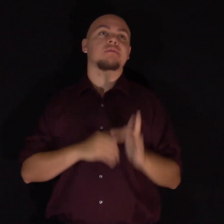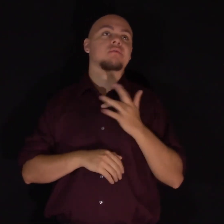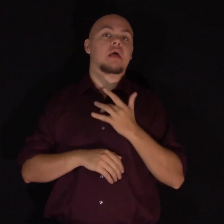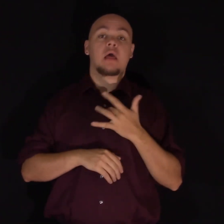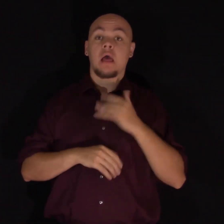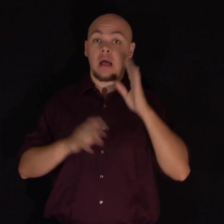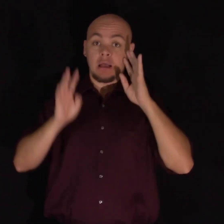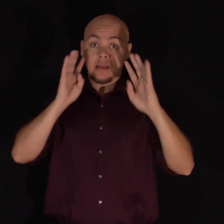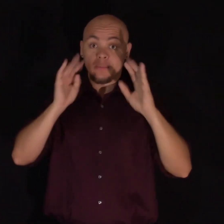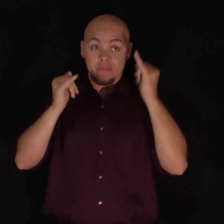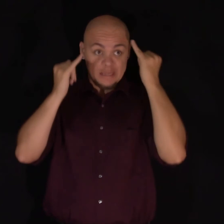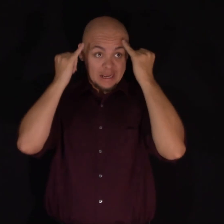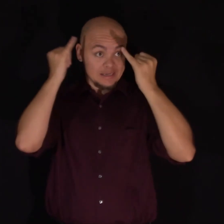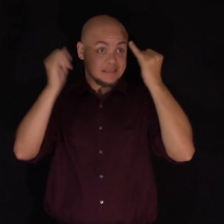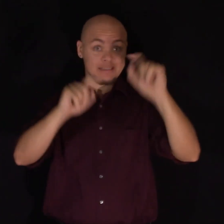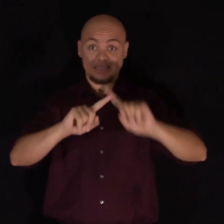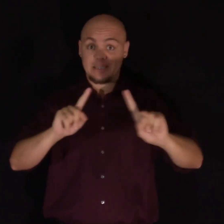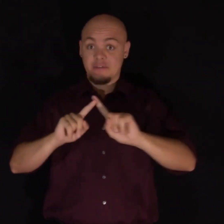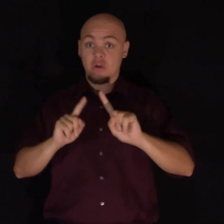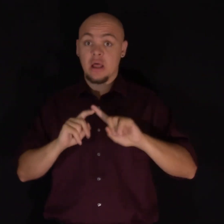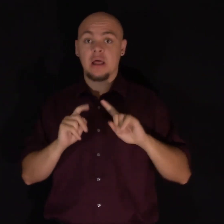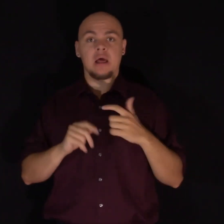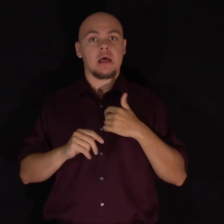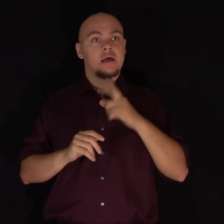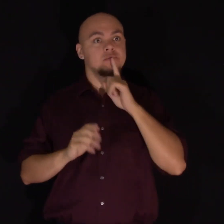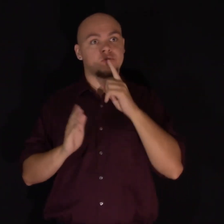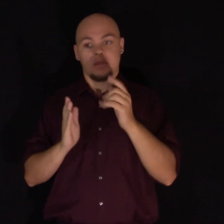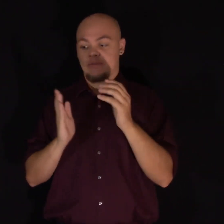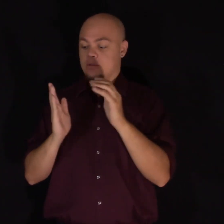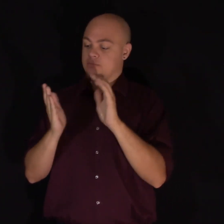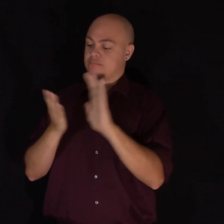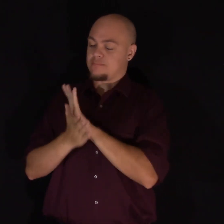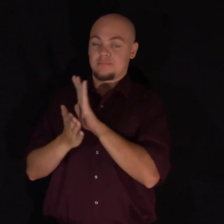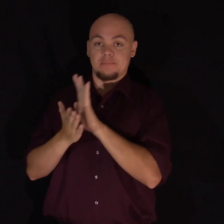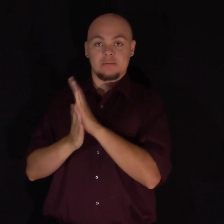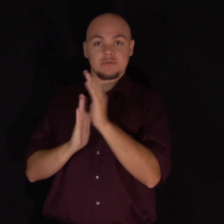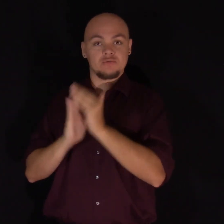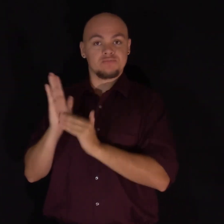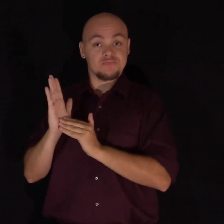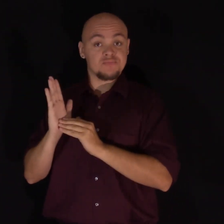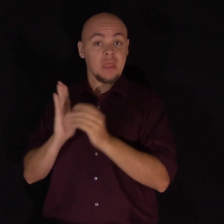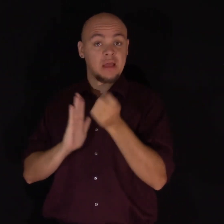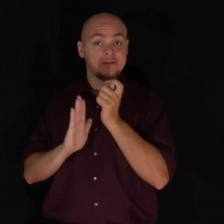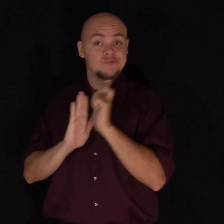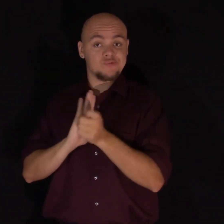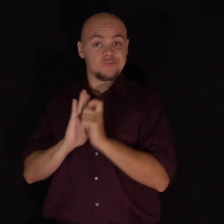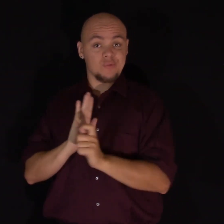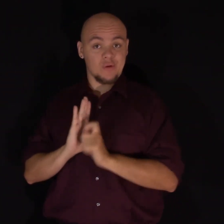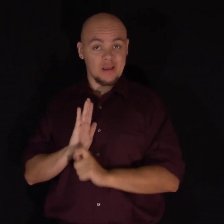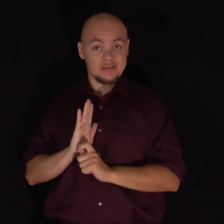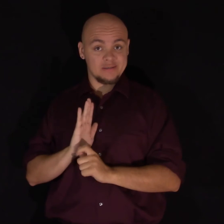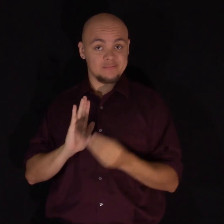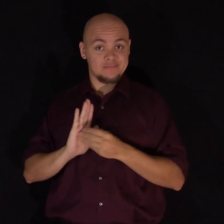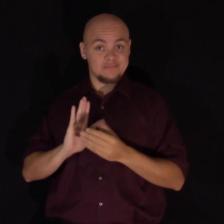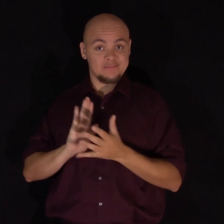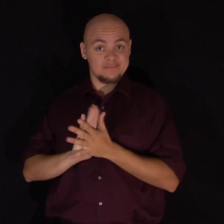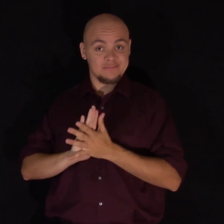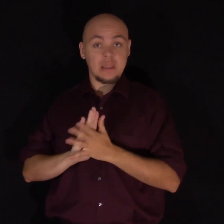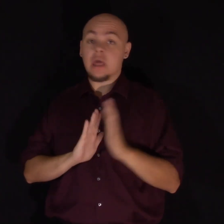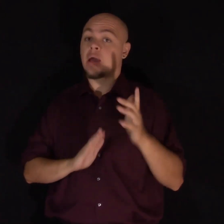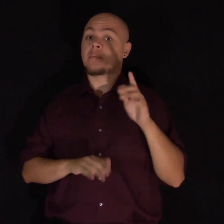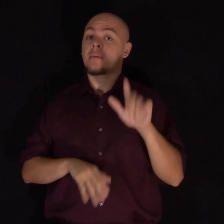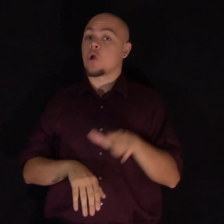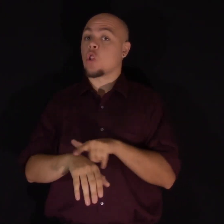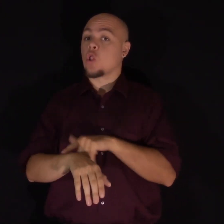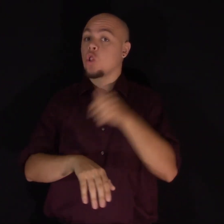up with so many ideas when I knit. I have a notepad next to me. But whatever it is for you, it might be taking that extra long shower. It